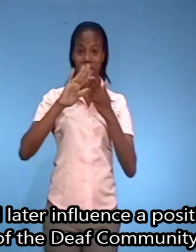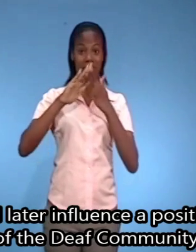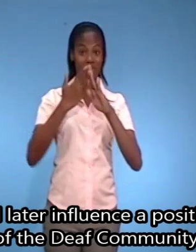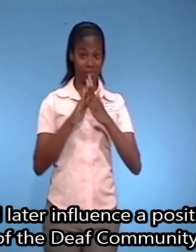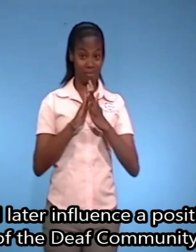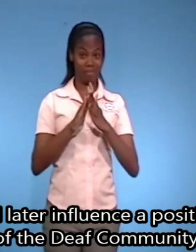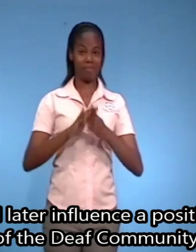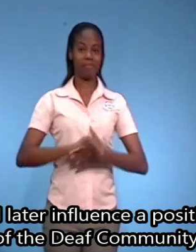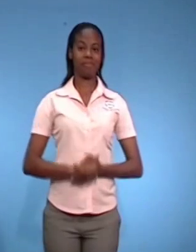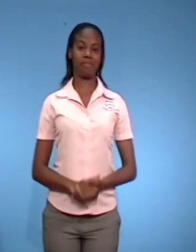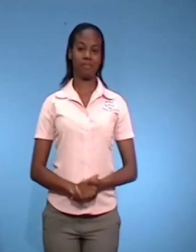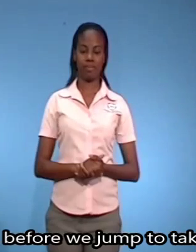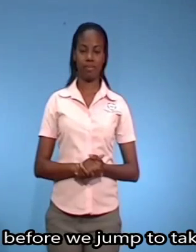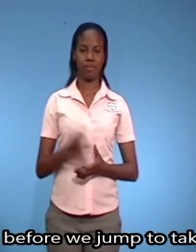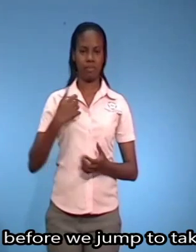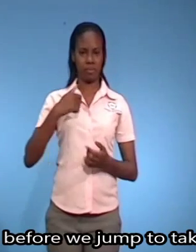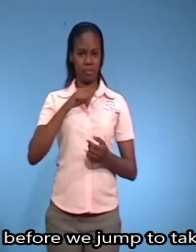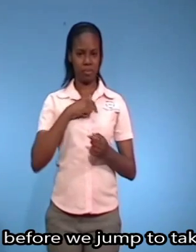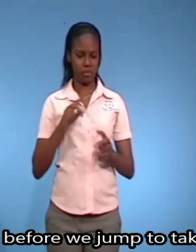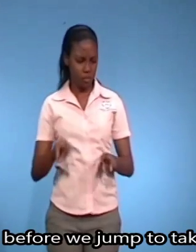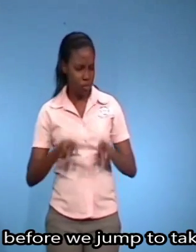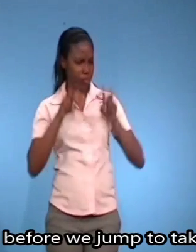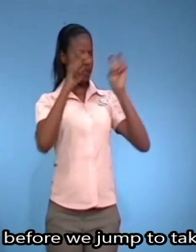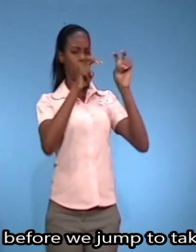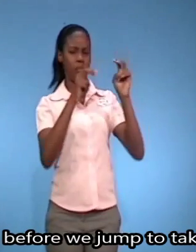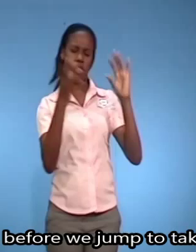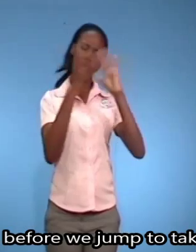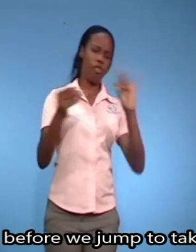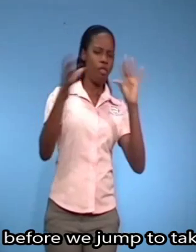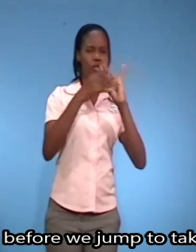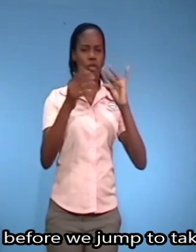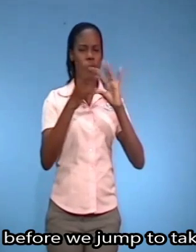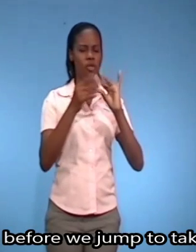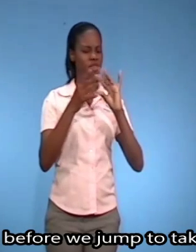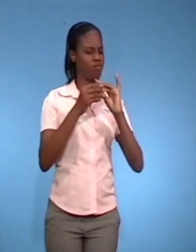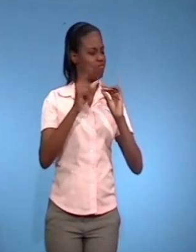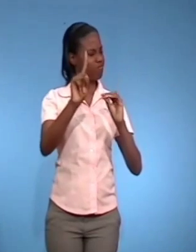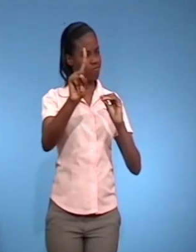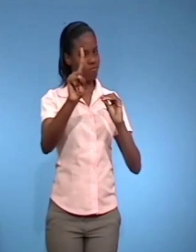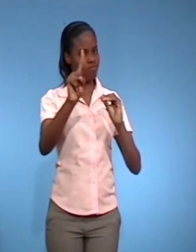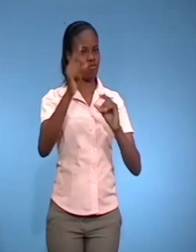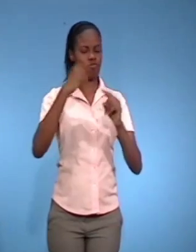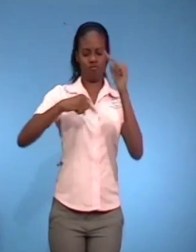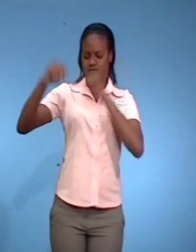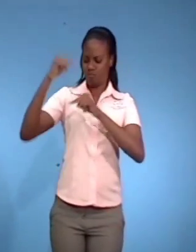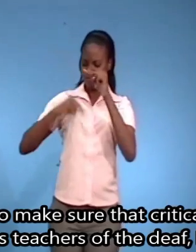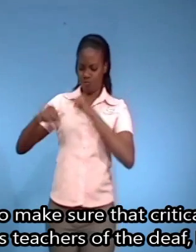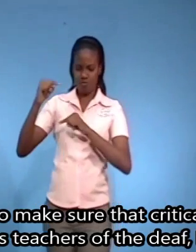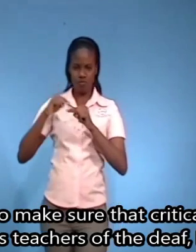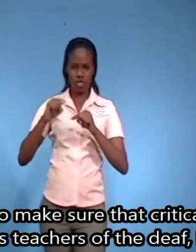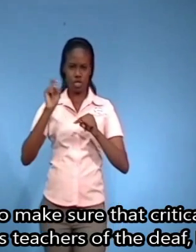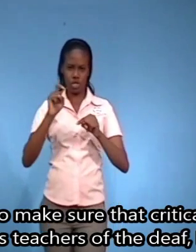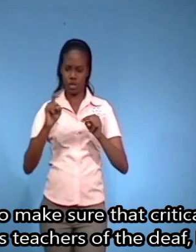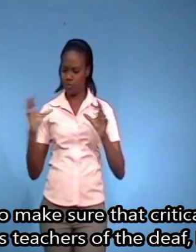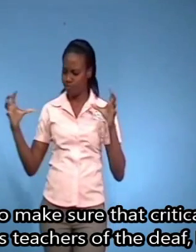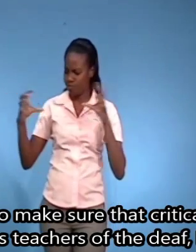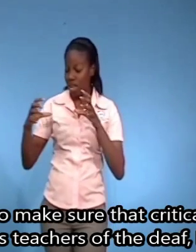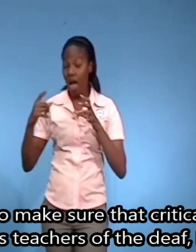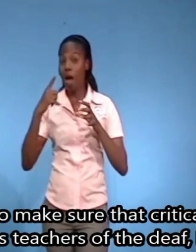community. However, before we jump to take actions, we need to make sure that the critical